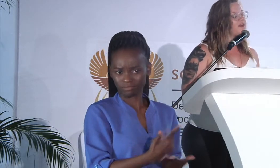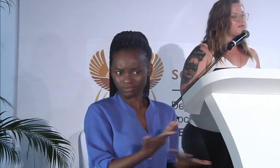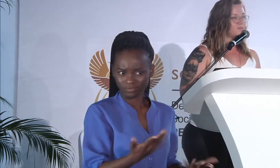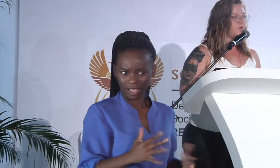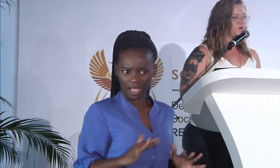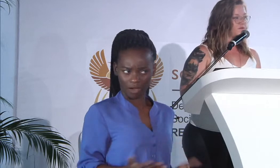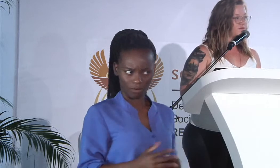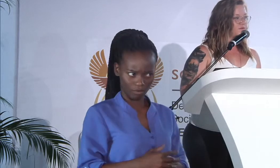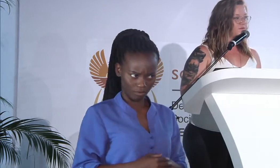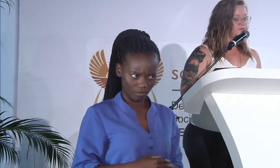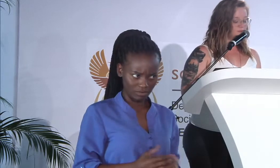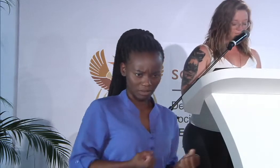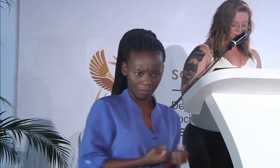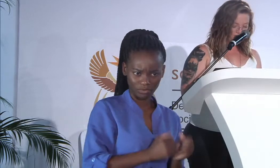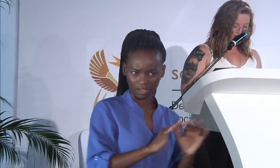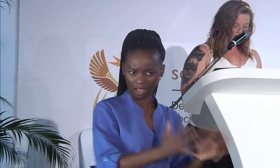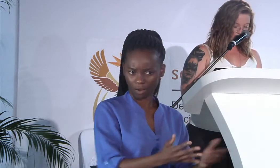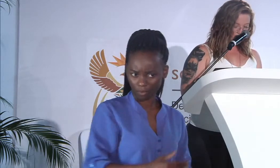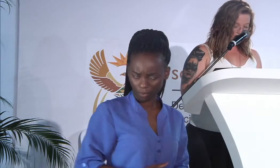providing support?